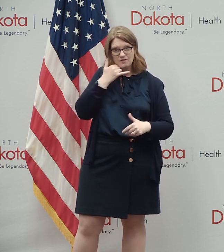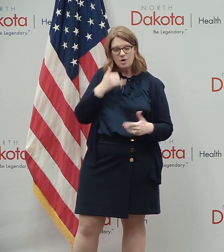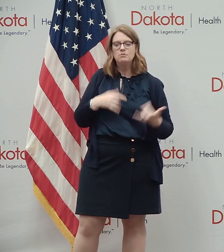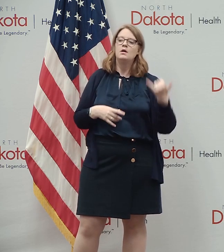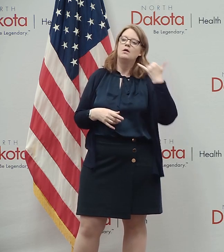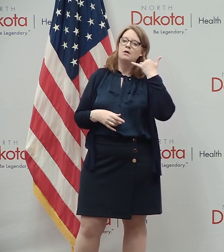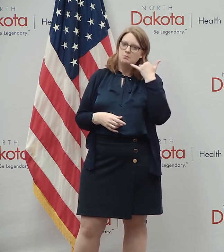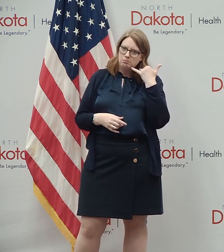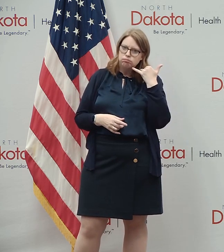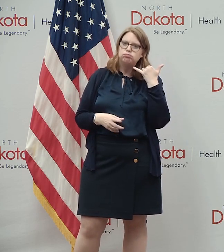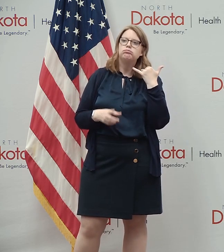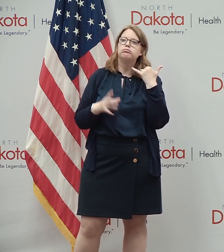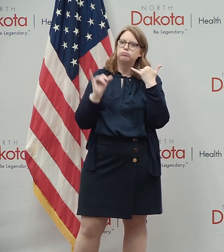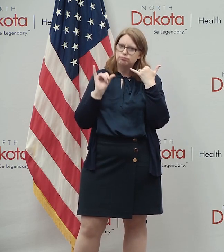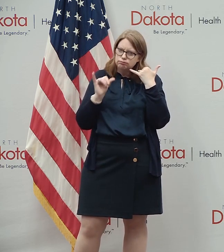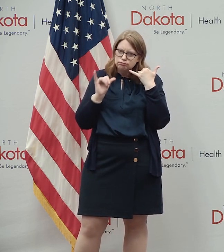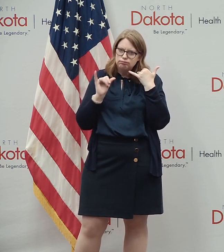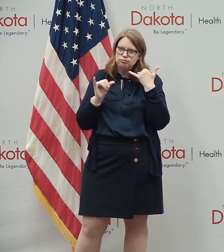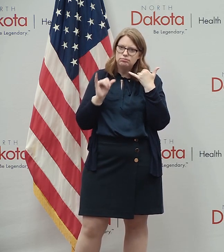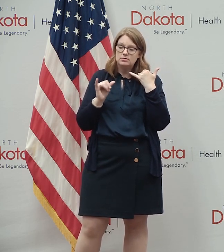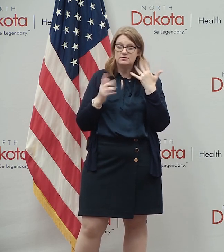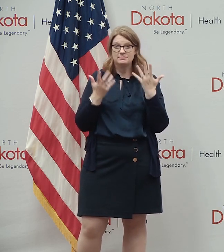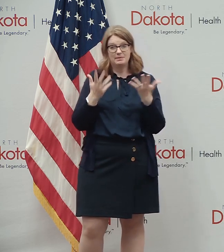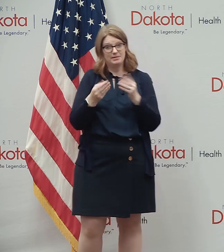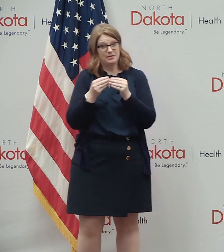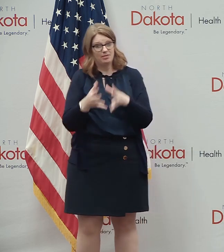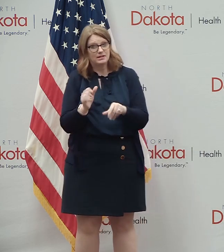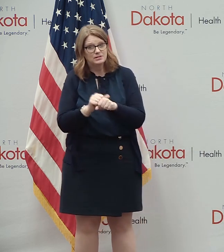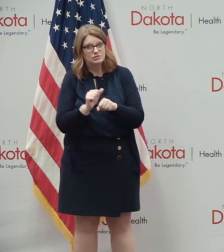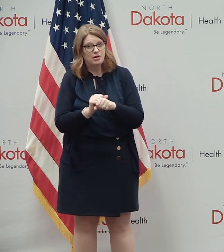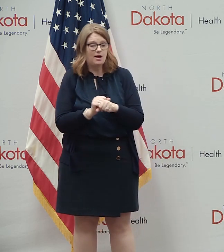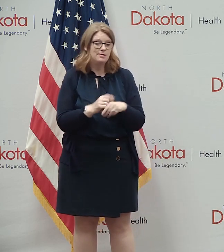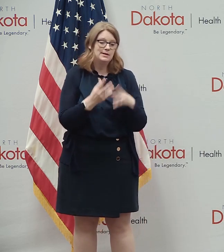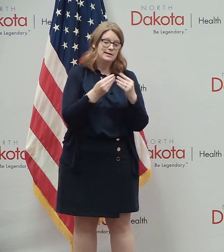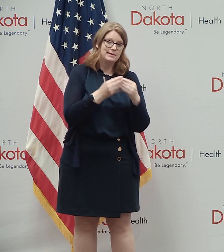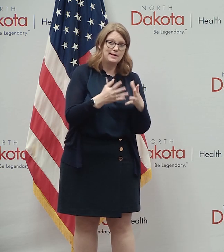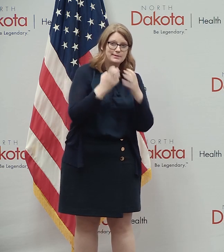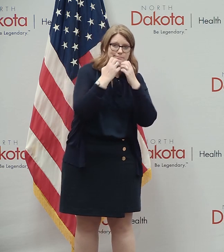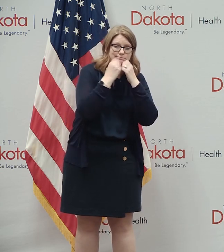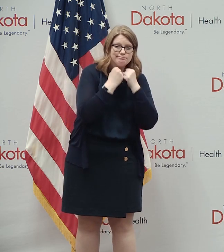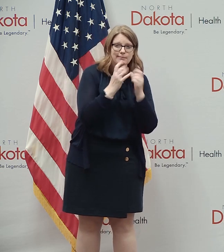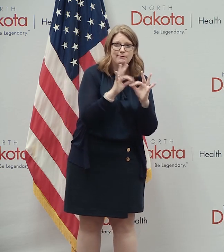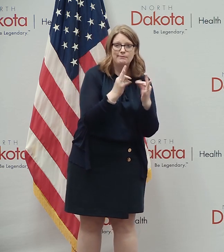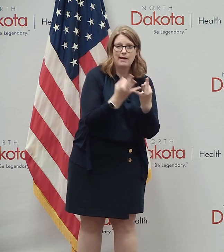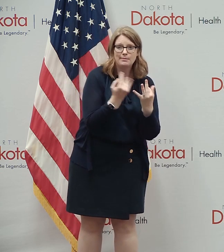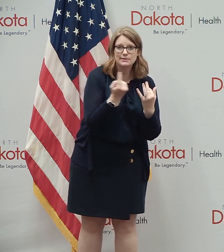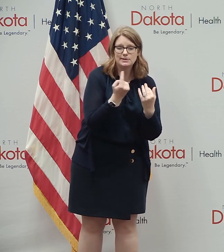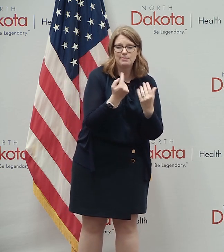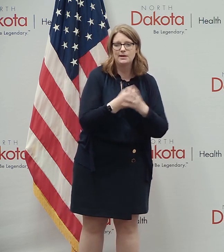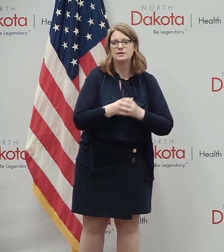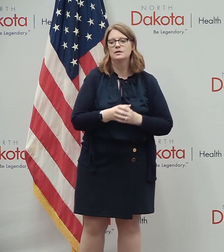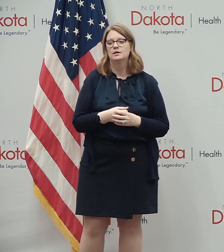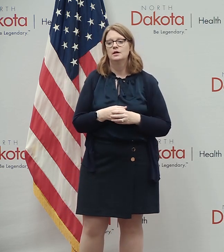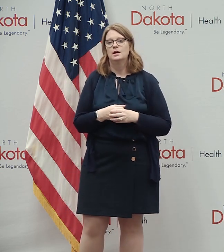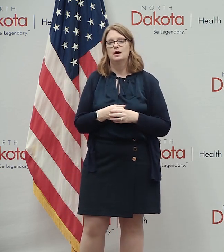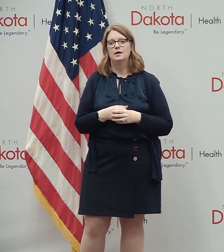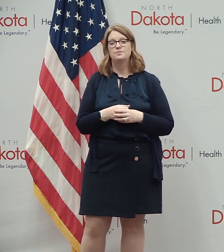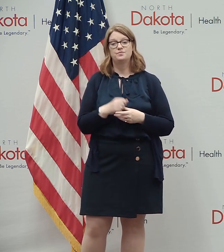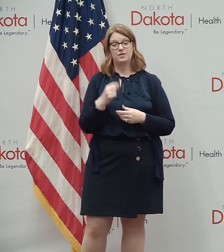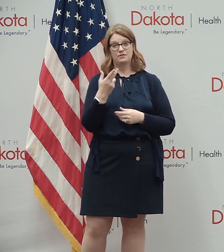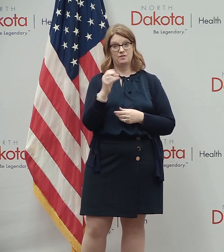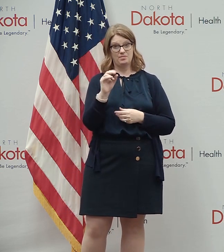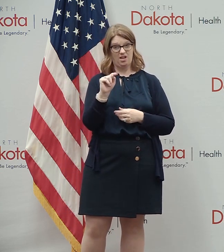ear, whether it be surrounding the loss of a job or the loss of a loved one. A common sentiment from the